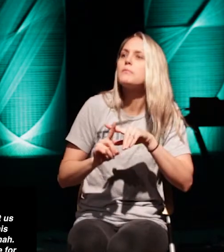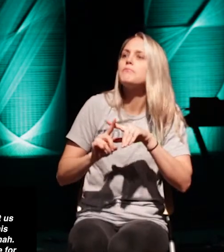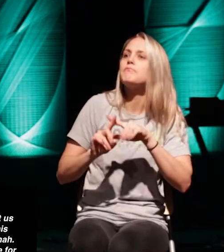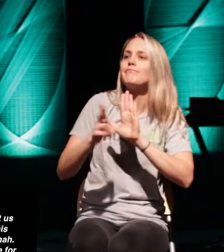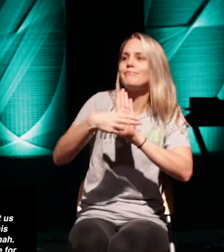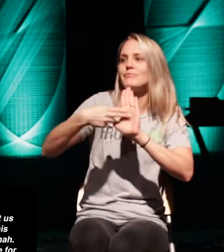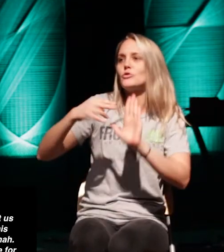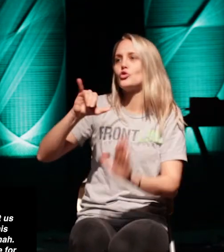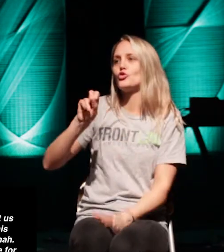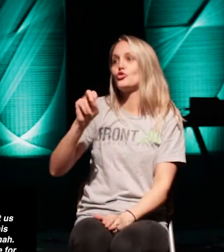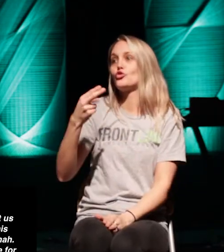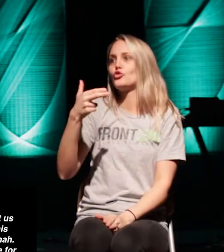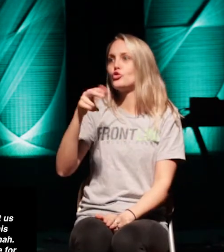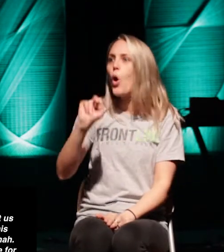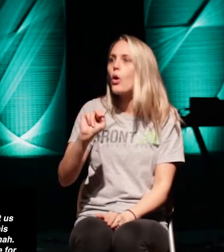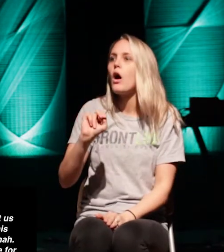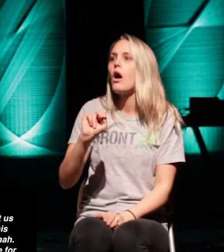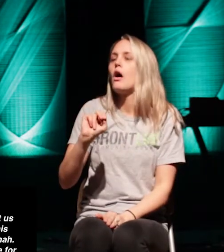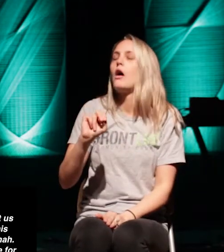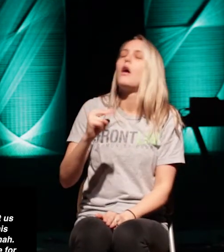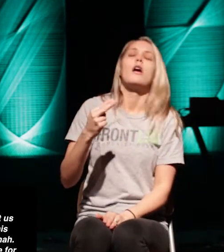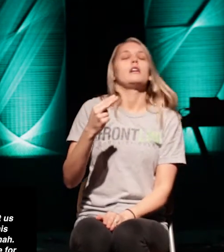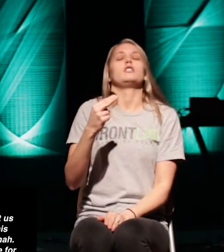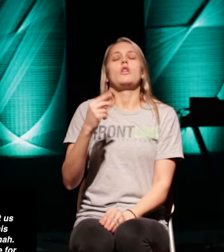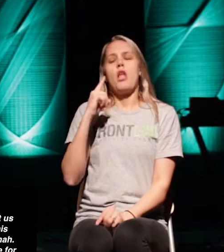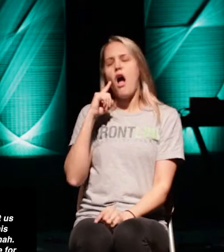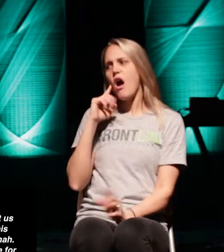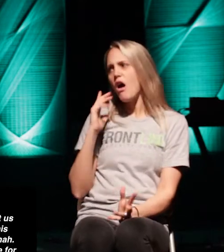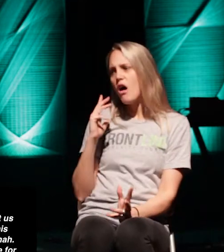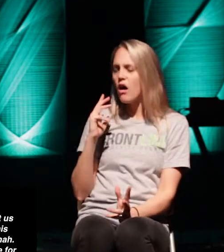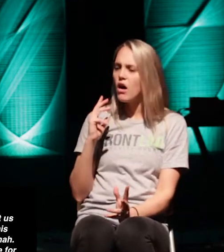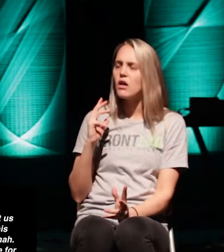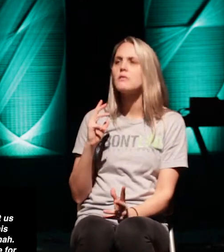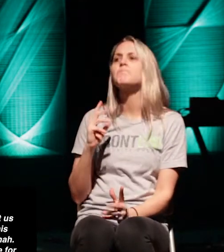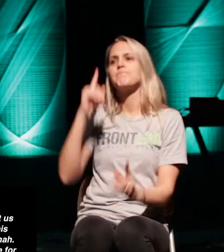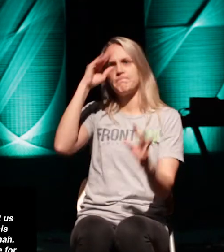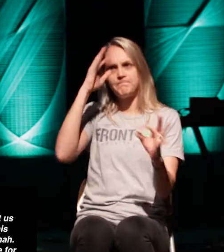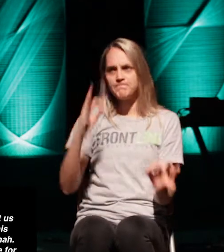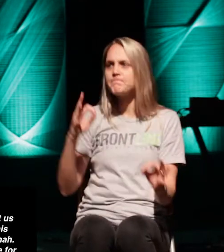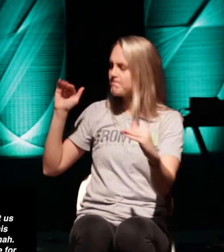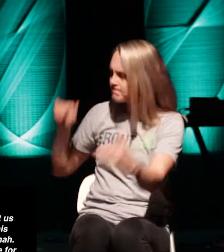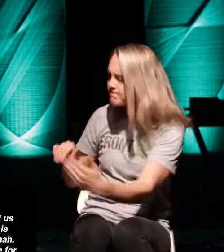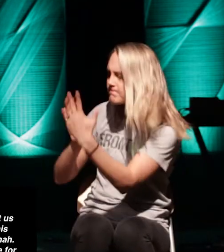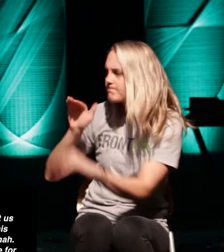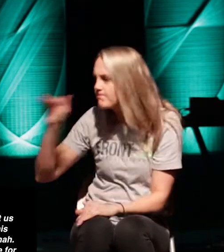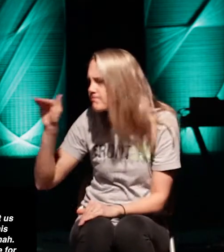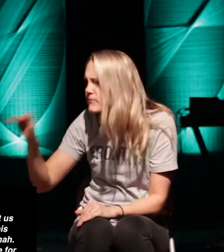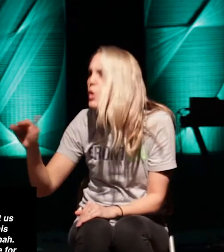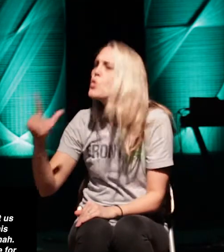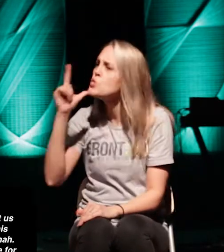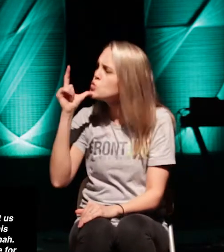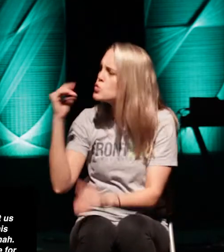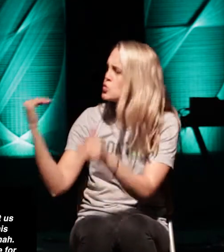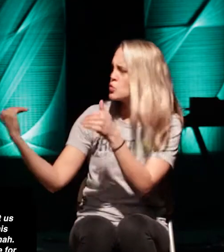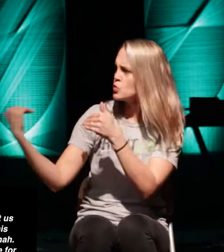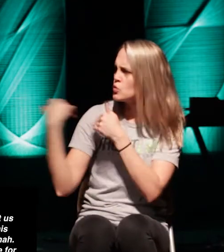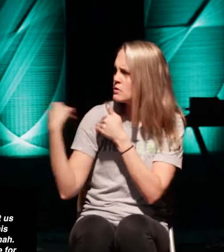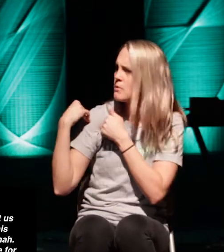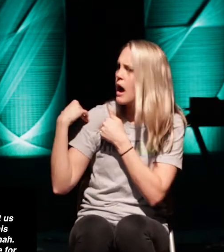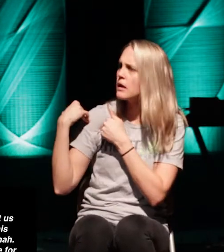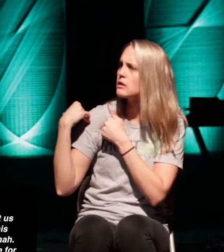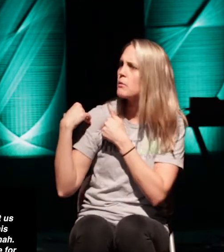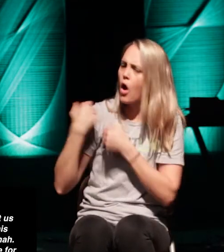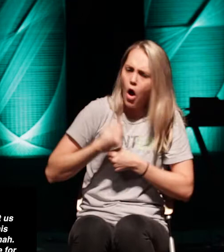heck? They cast lots, the lot fell on Jonah. So they asked him, tell us who is responsible for making all this trouble for